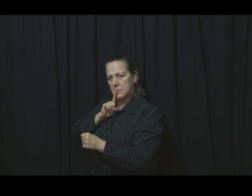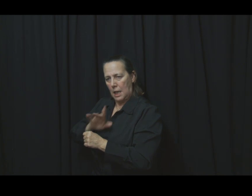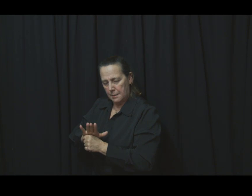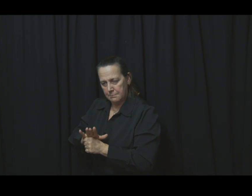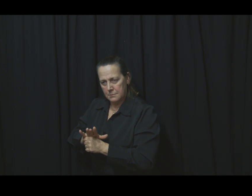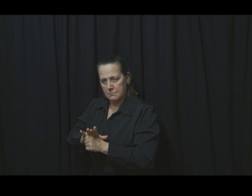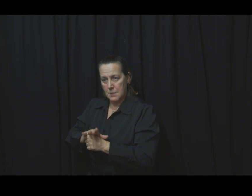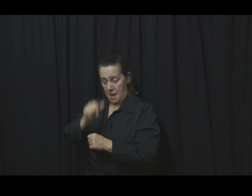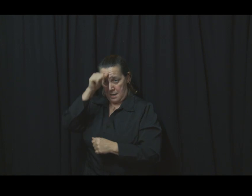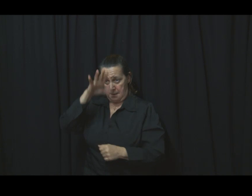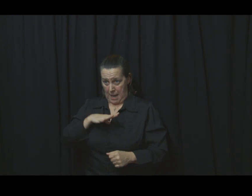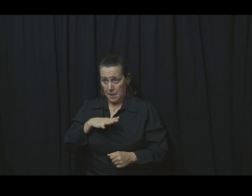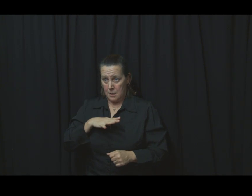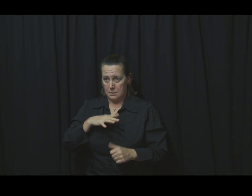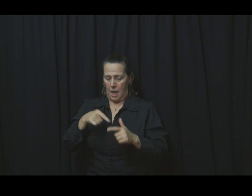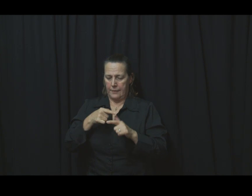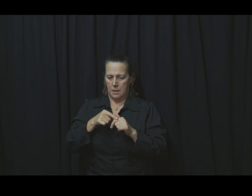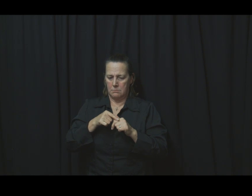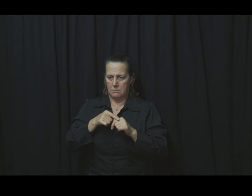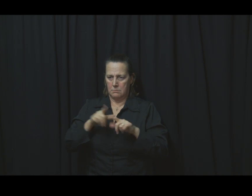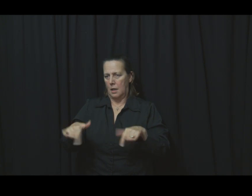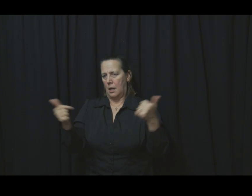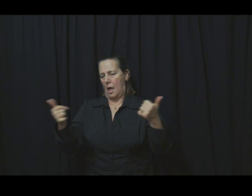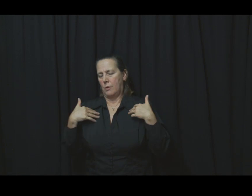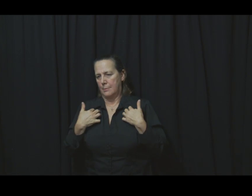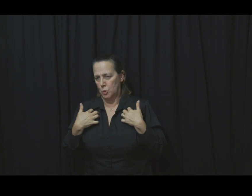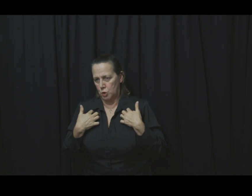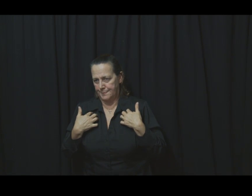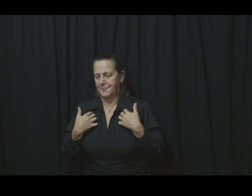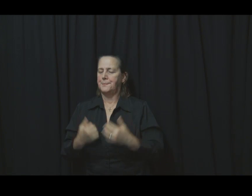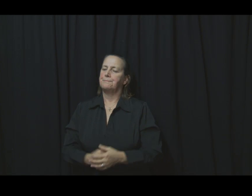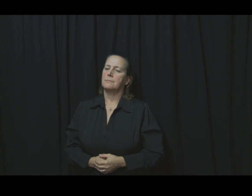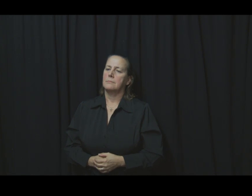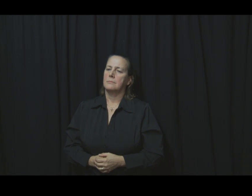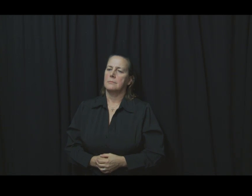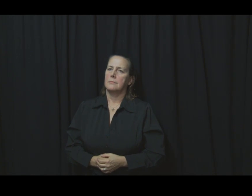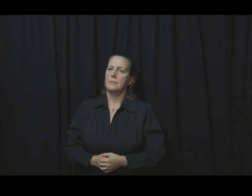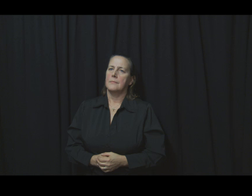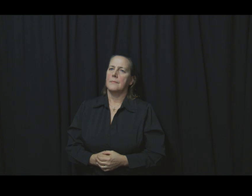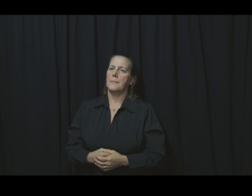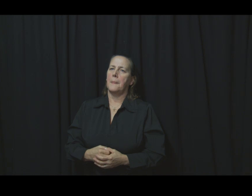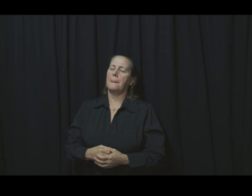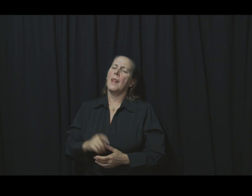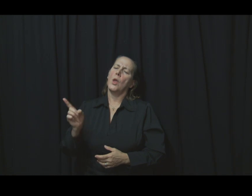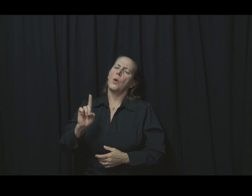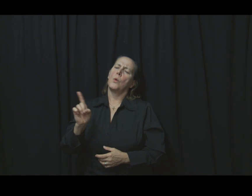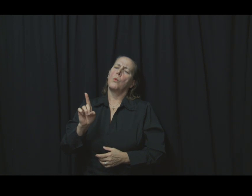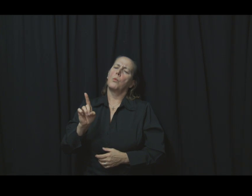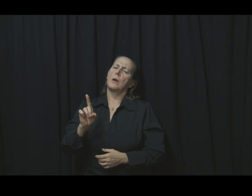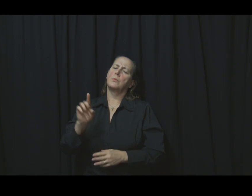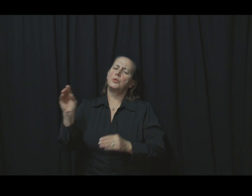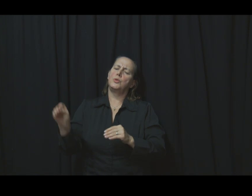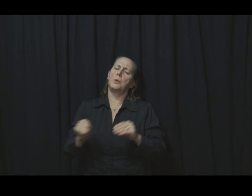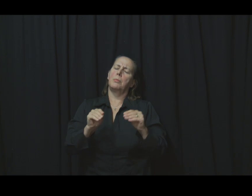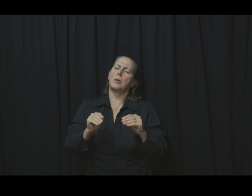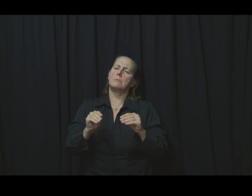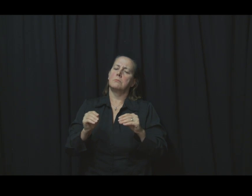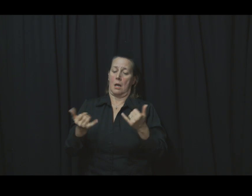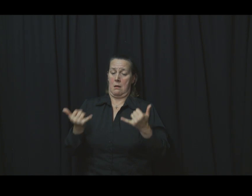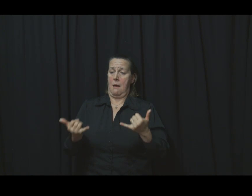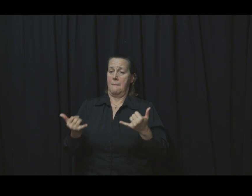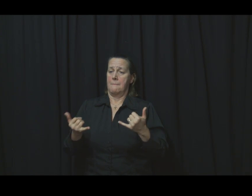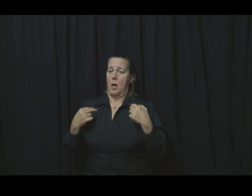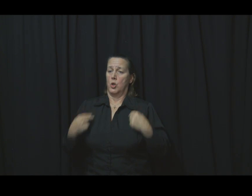man and then everybody else, there were just humans and all other species, where would you put modern humans among